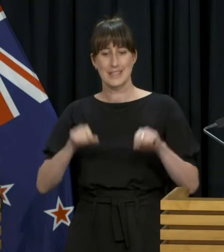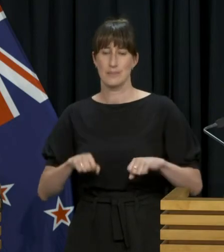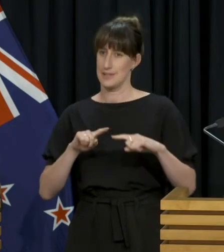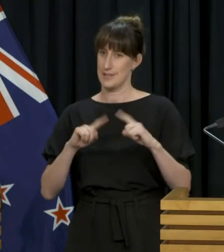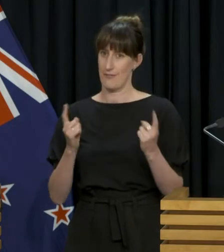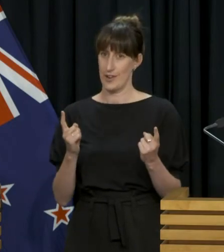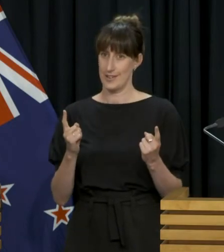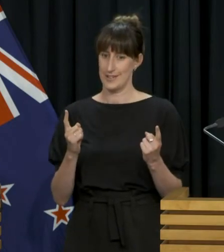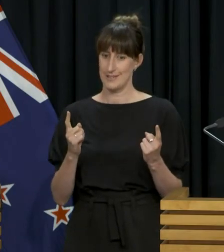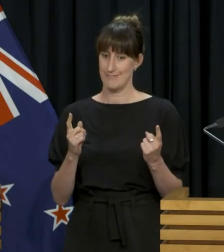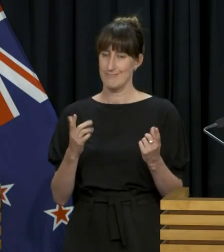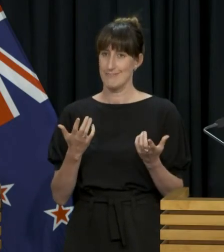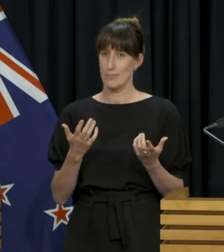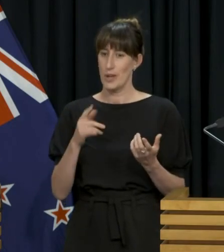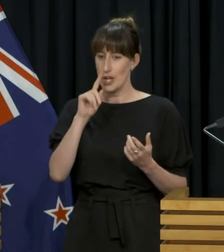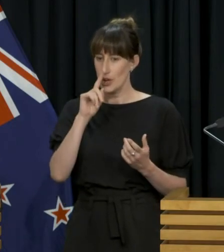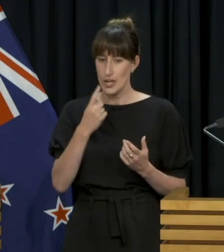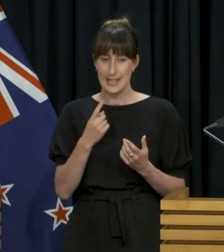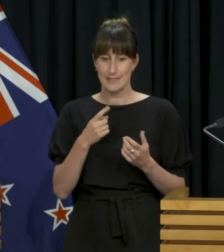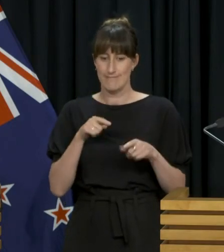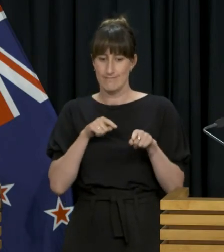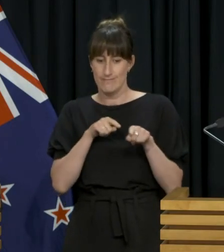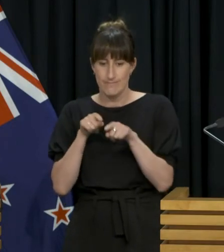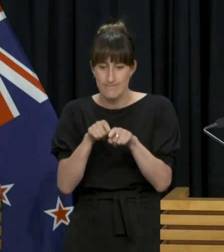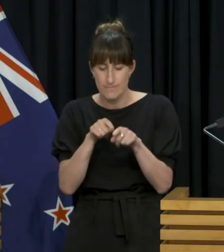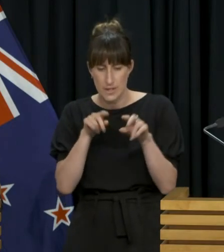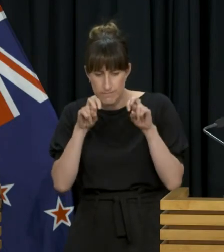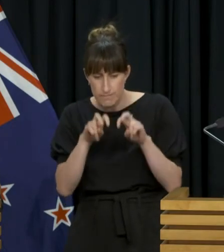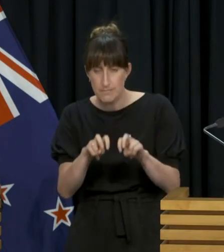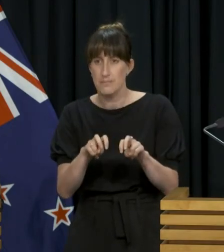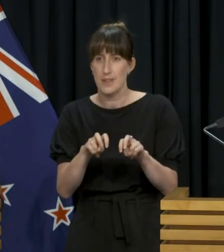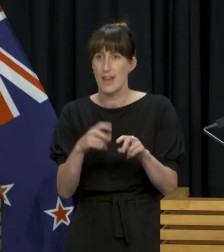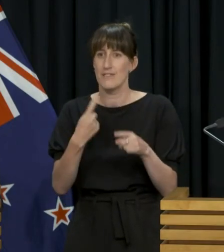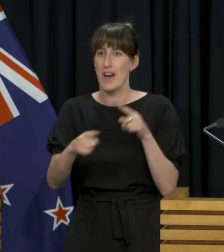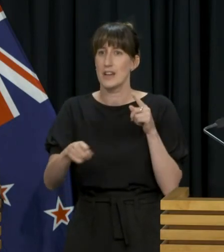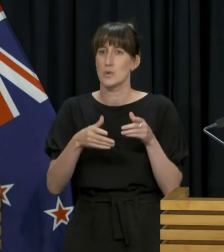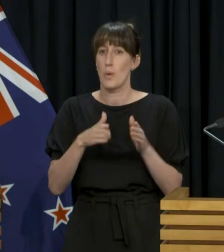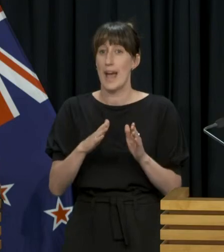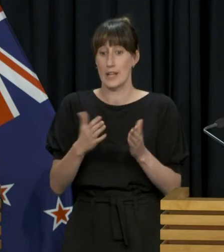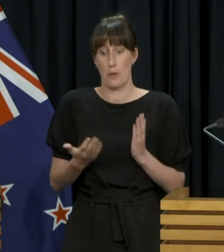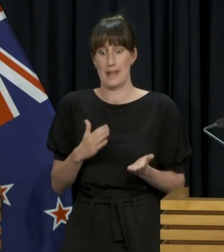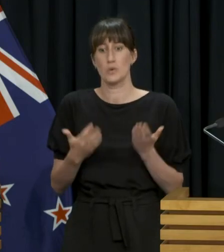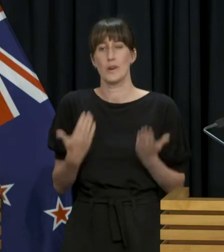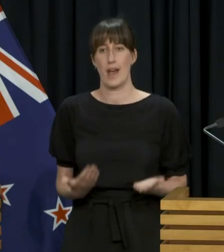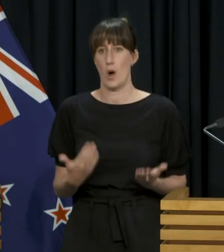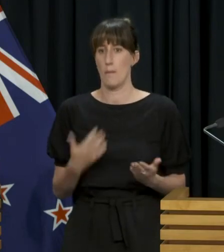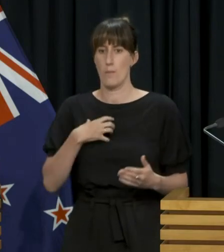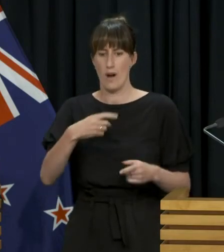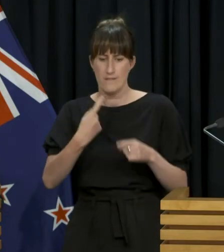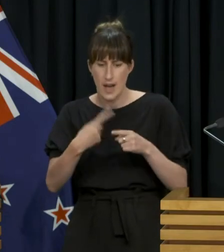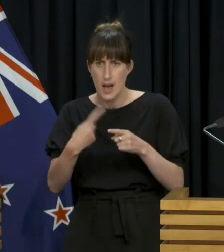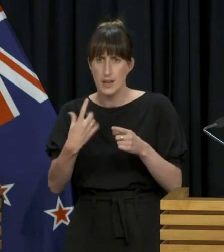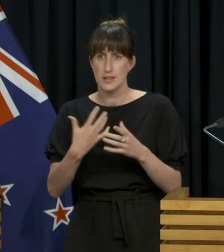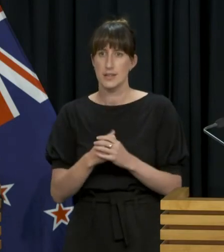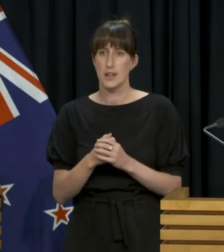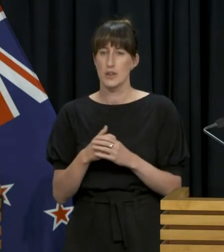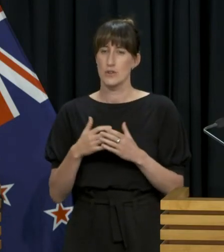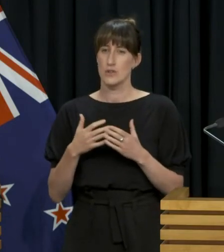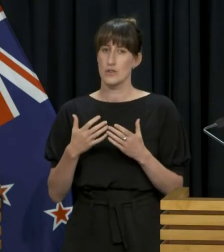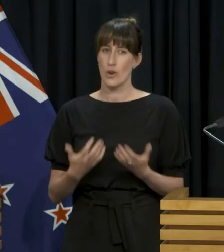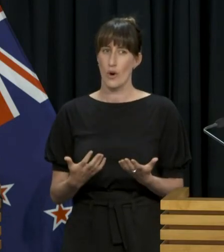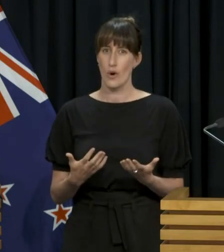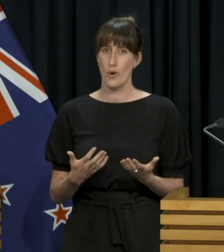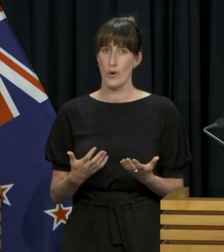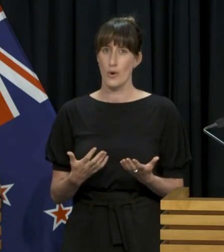People will have seen that we have been able to respond to other smaller scale outbreaks without the need to escalate alert levels. So once we